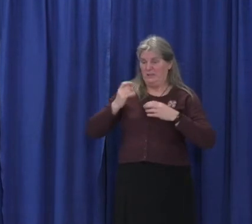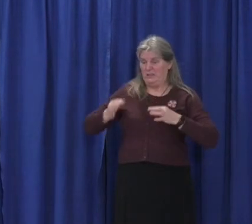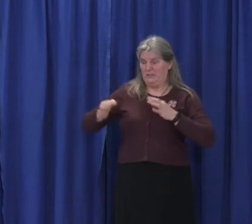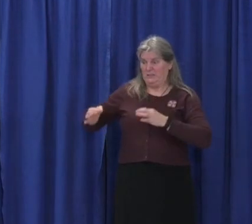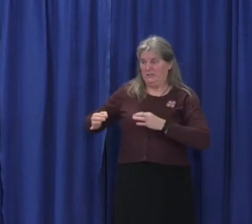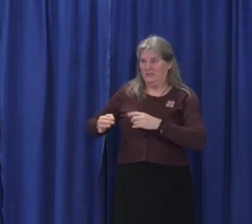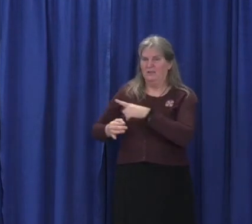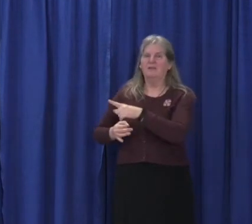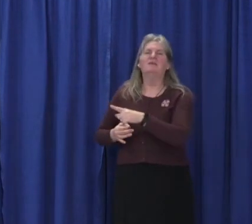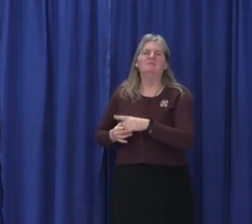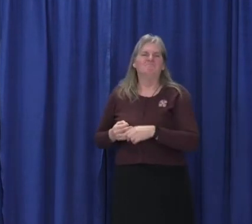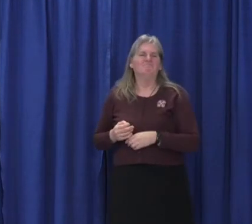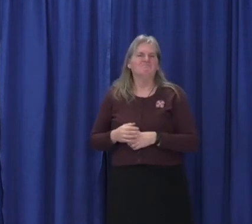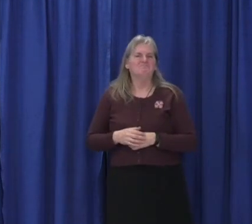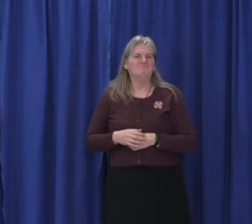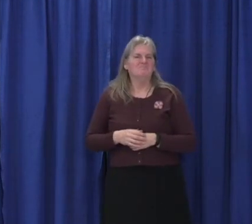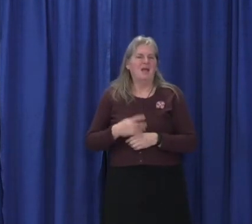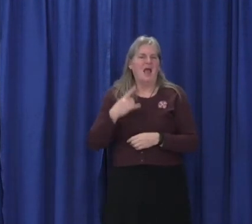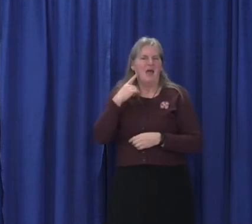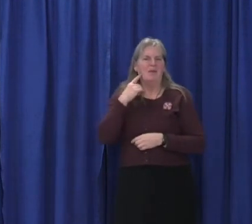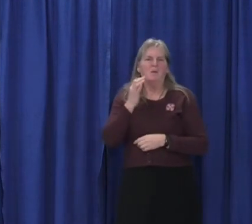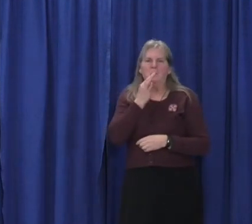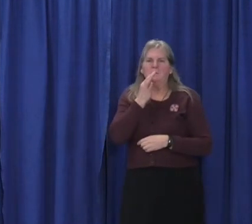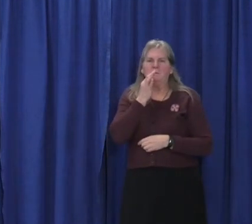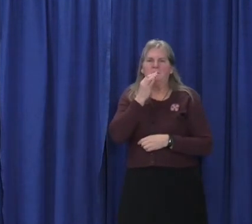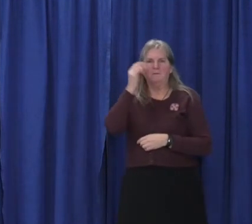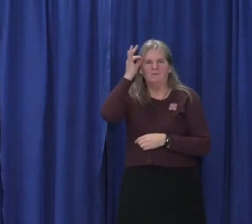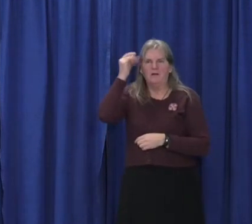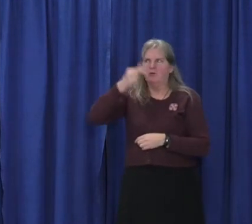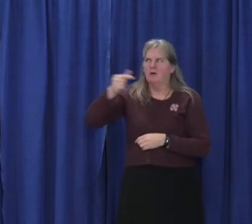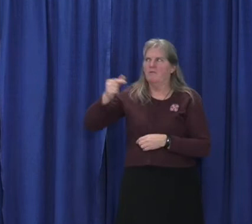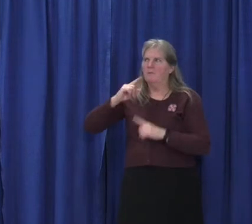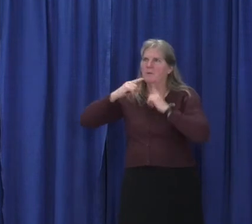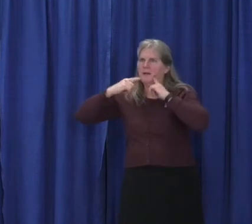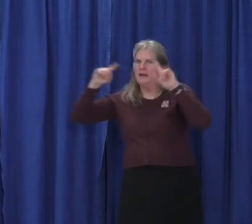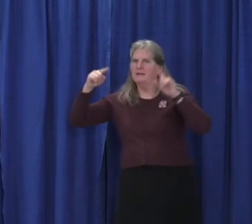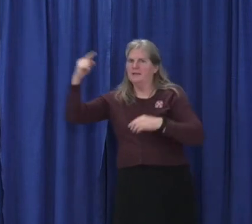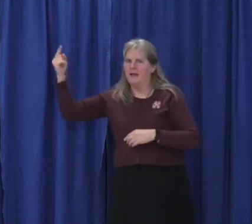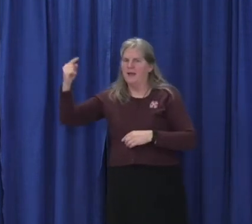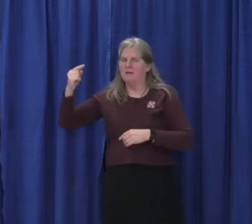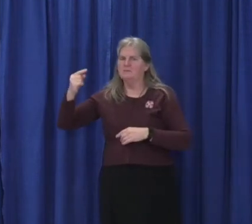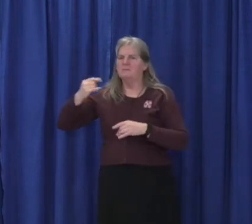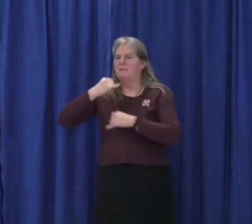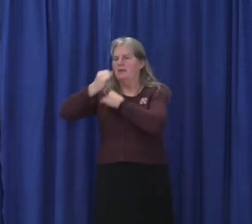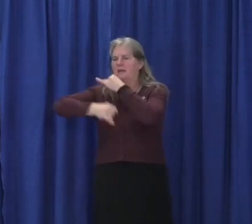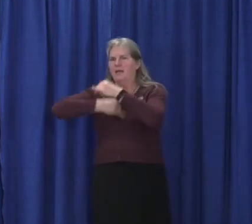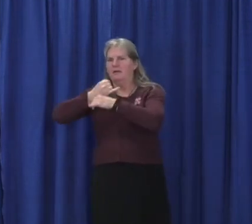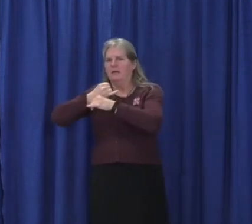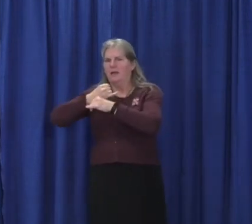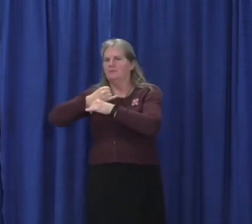I wouldn't be surprised if we didn't hear something very soon from the federal government as far as some international measures.